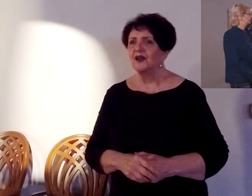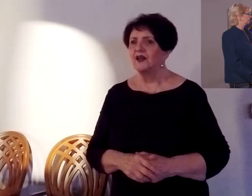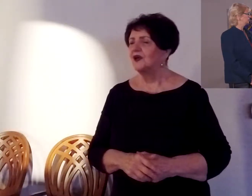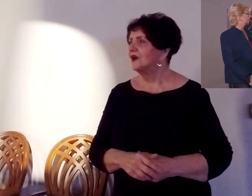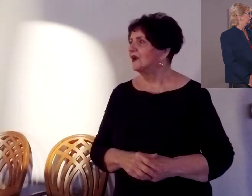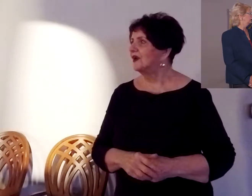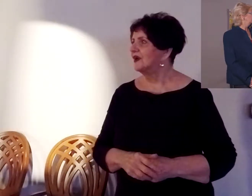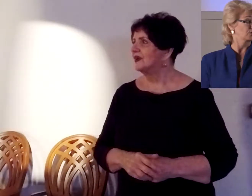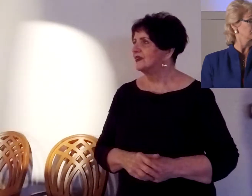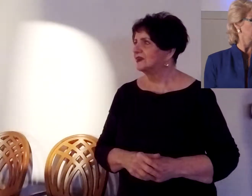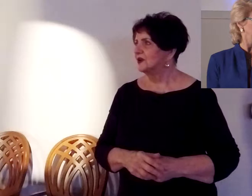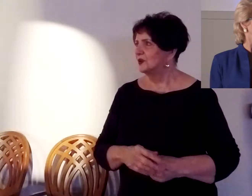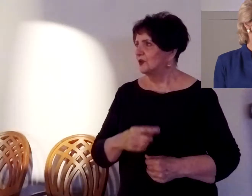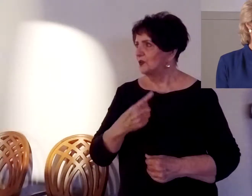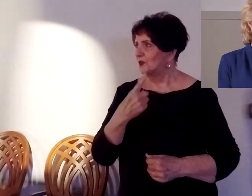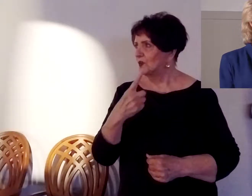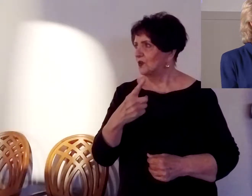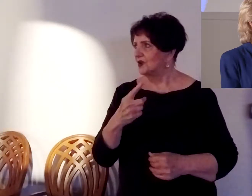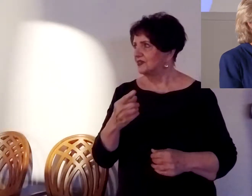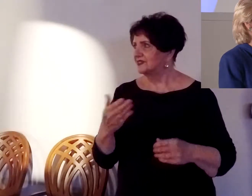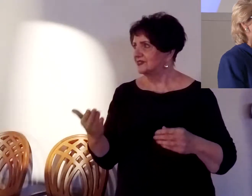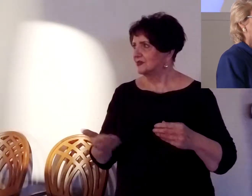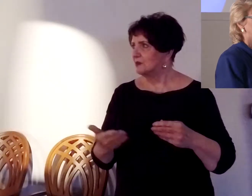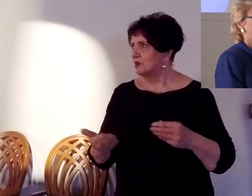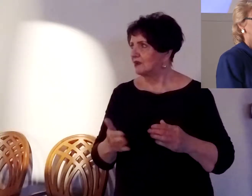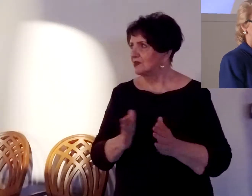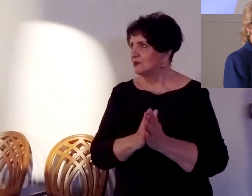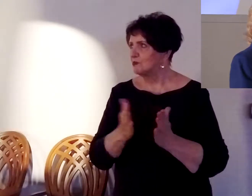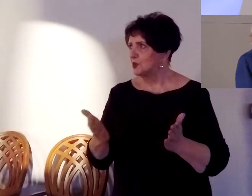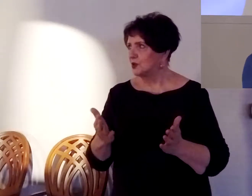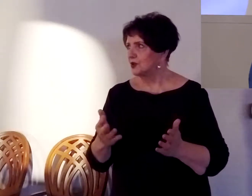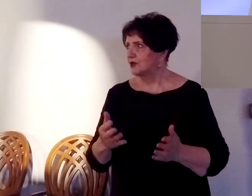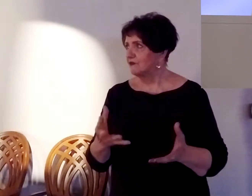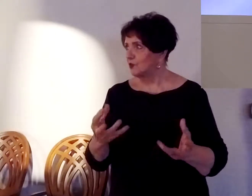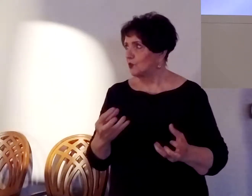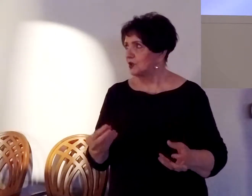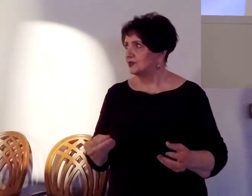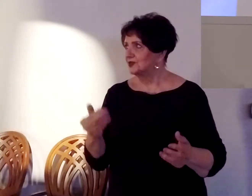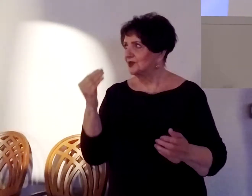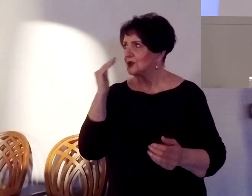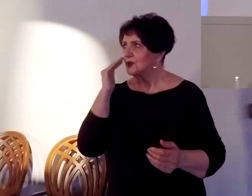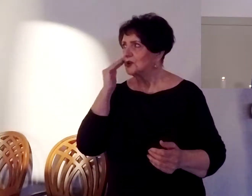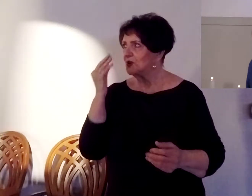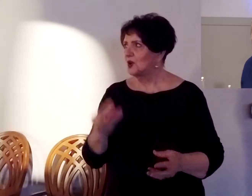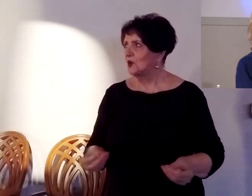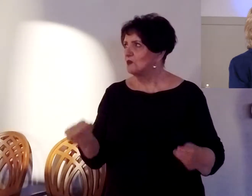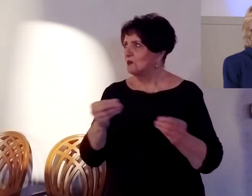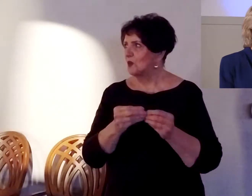charts in the back of the book, as far as I'm concerned. If you want to know more about that, you should be an Inward Journey.